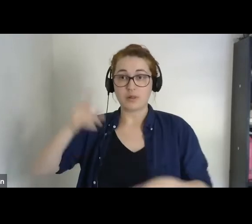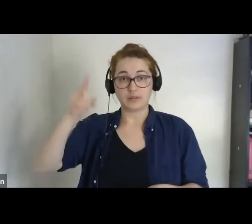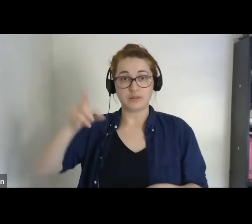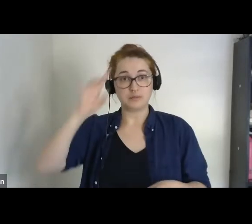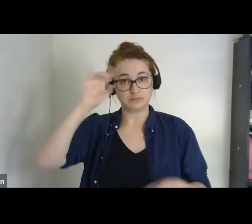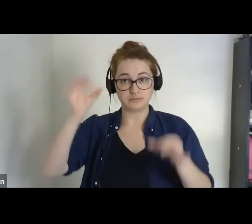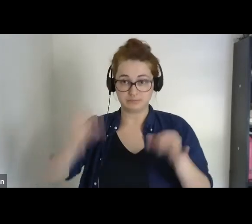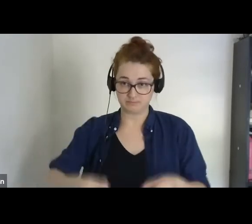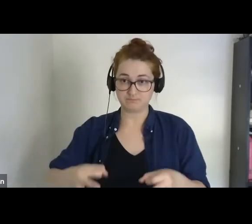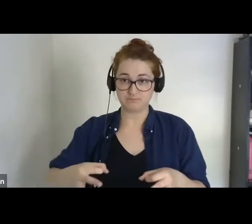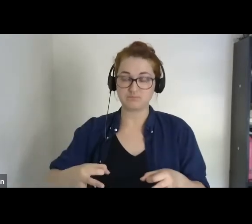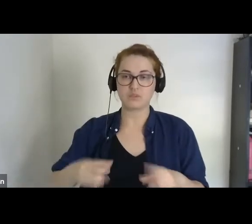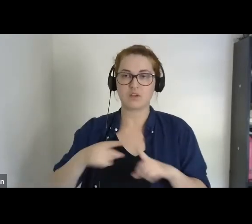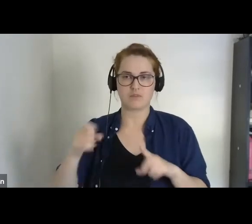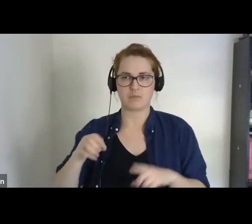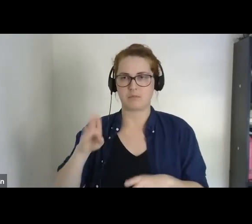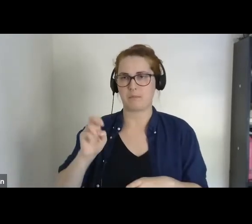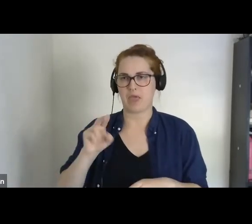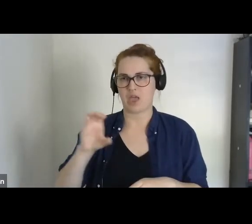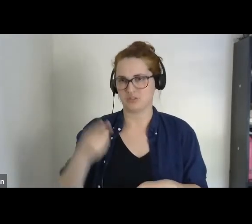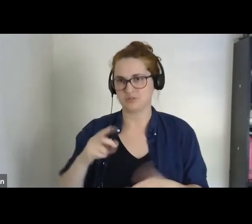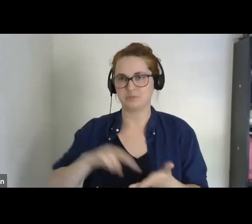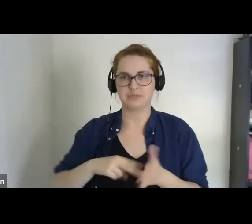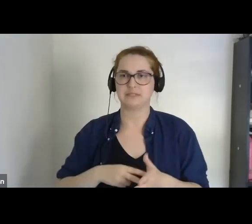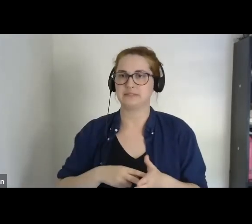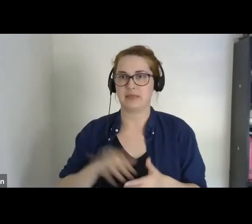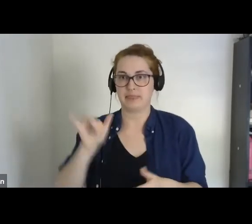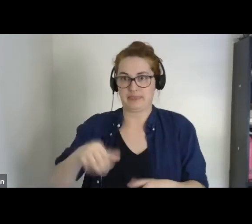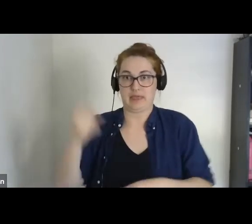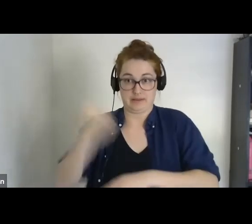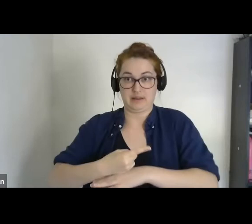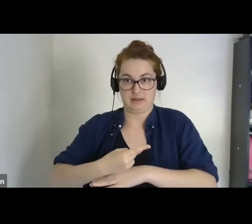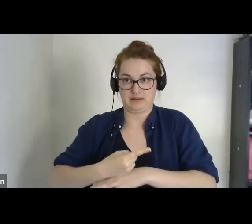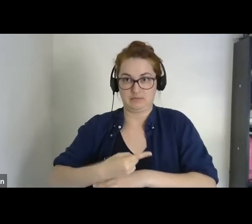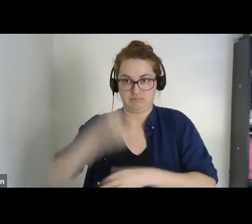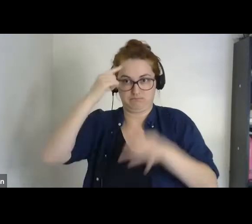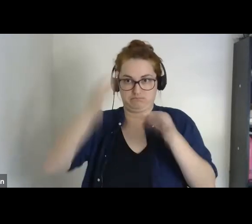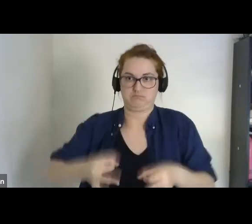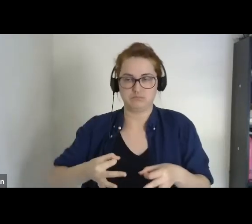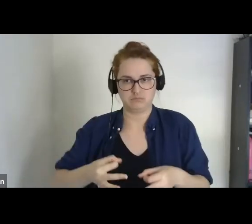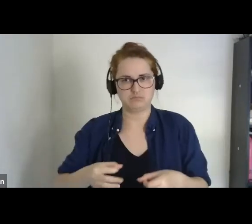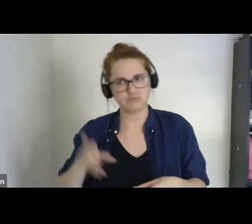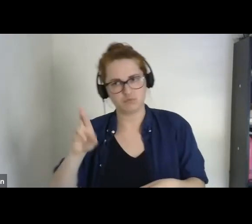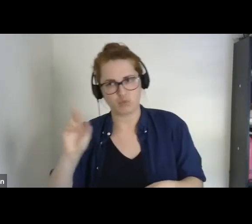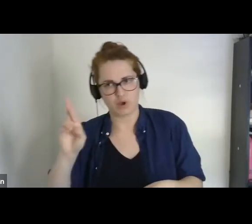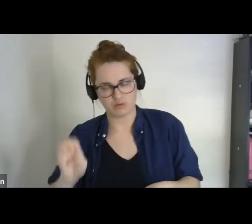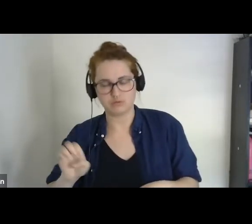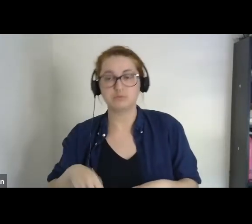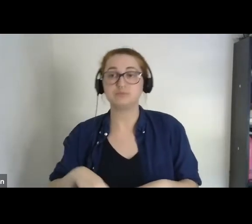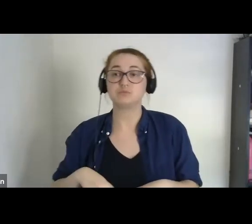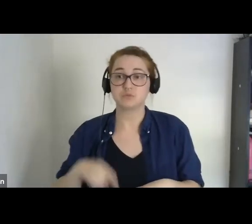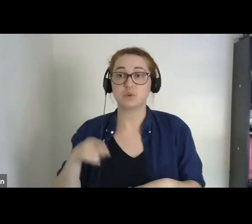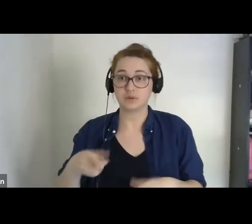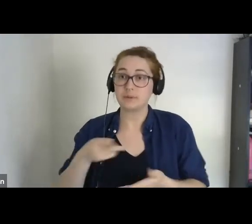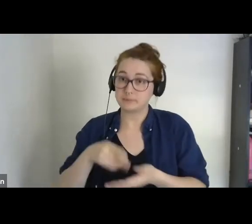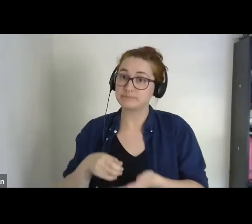that they released the decision on the same day that the case was heard, which is kind of rare, and allowed the appeal and ordered